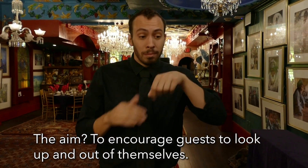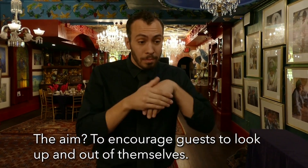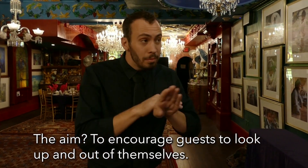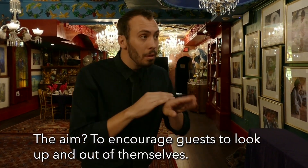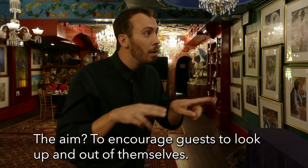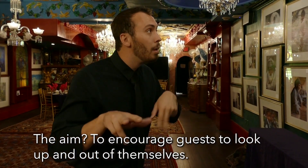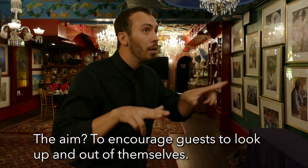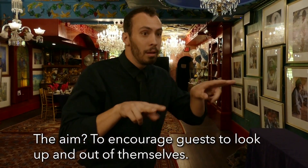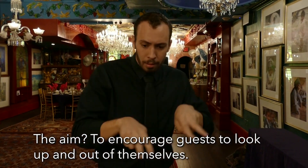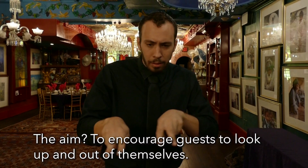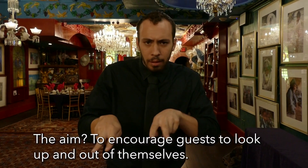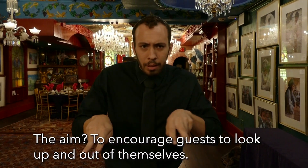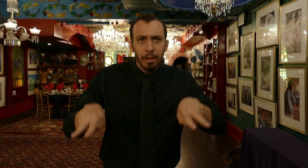up and out of themselves.